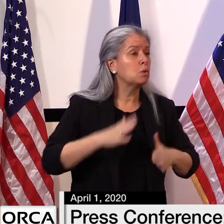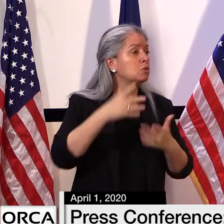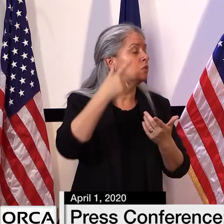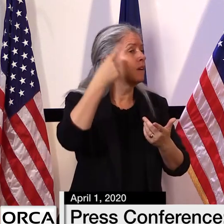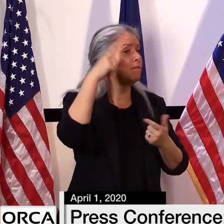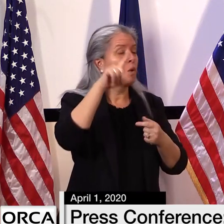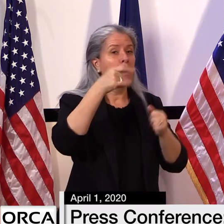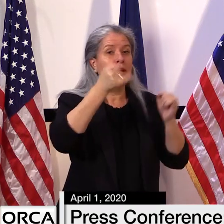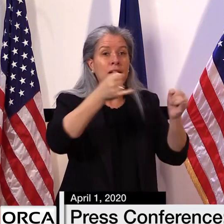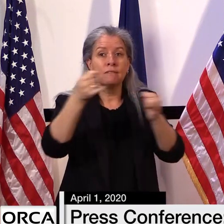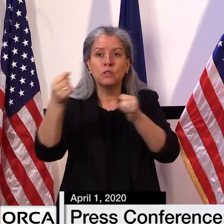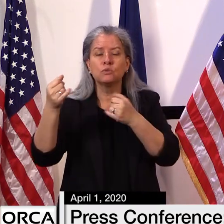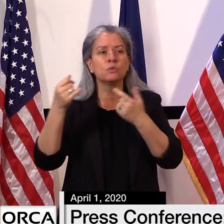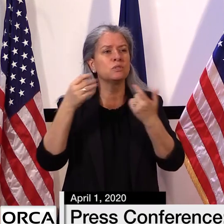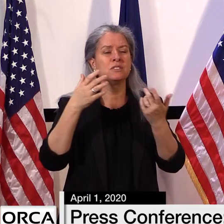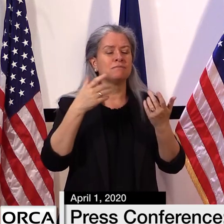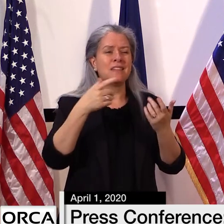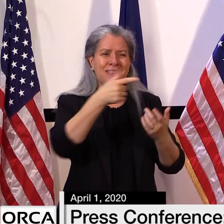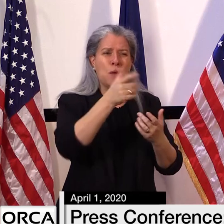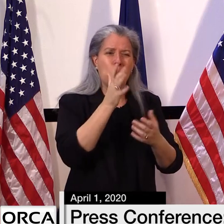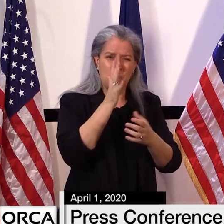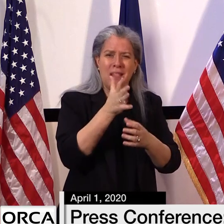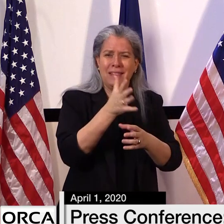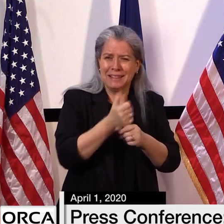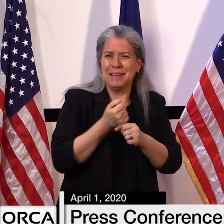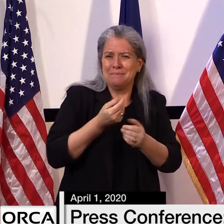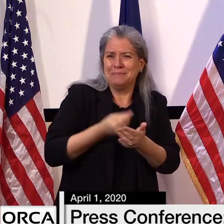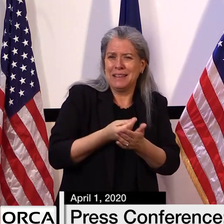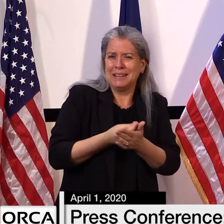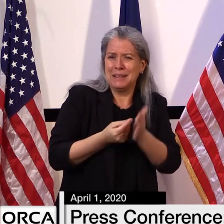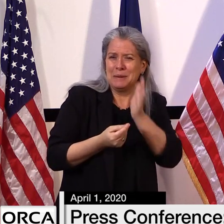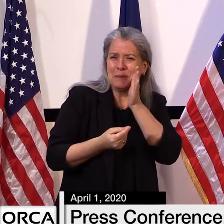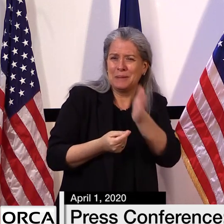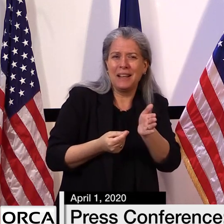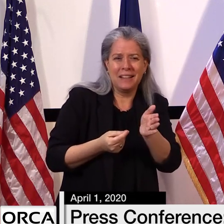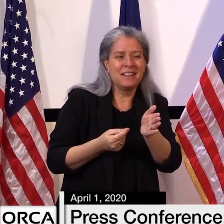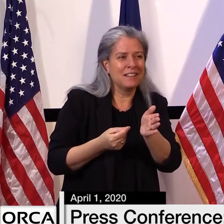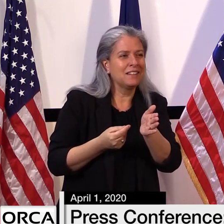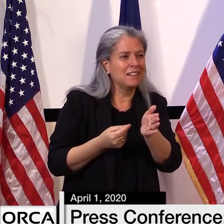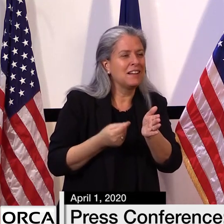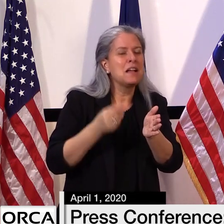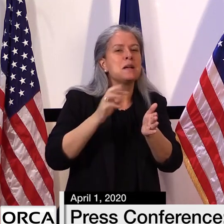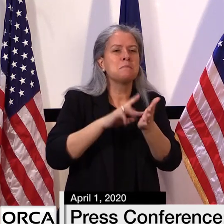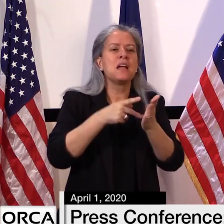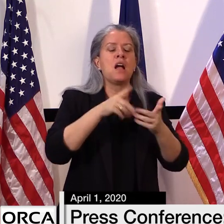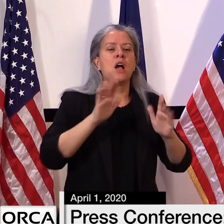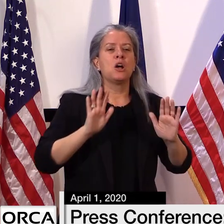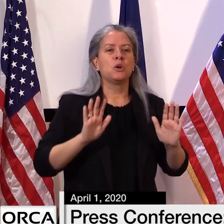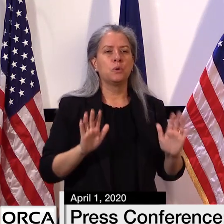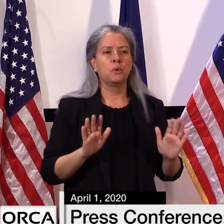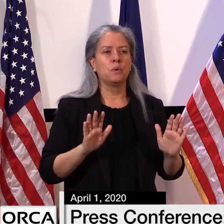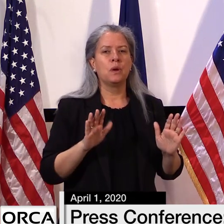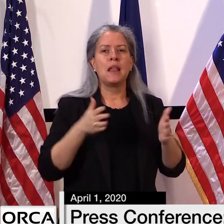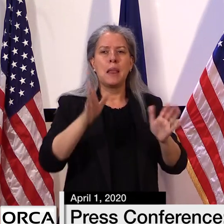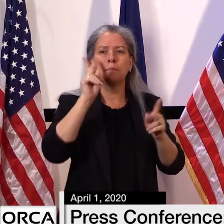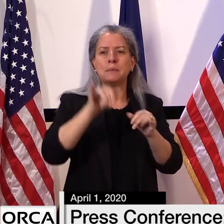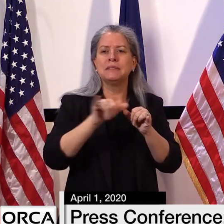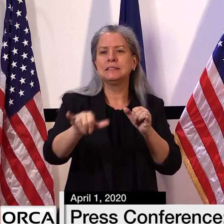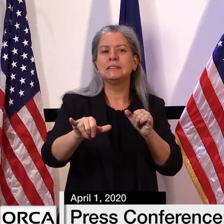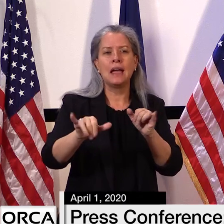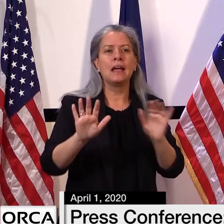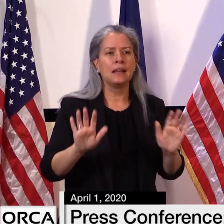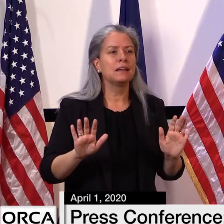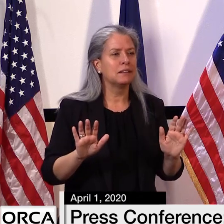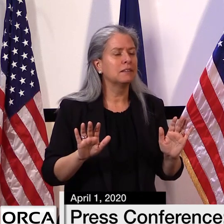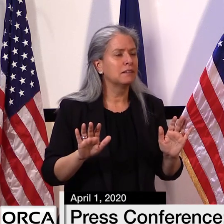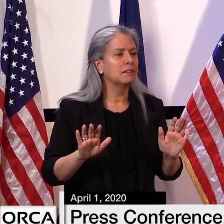get a lot of money on top of what they normally would, this should provide the relief. We are working with the